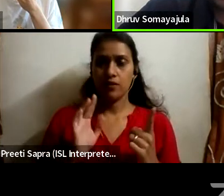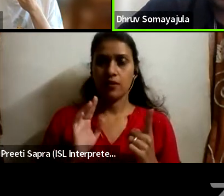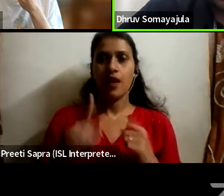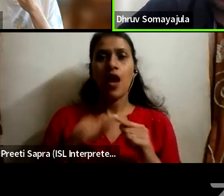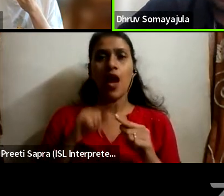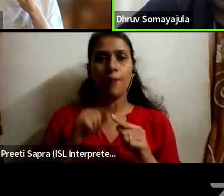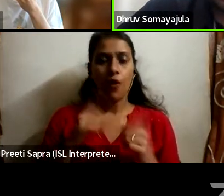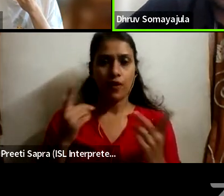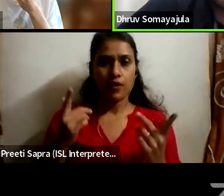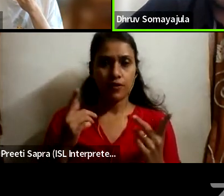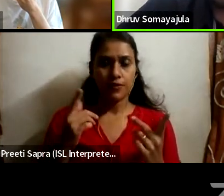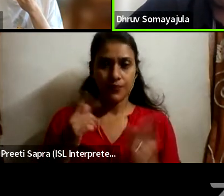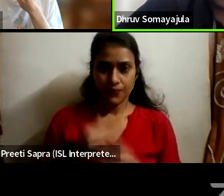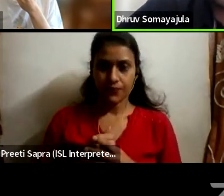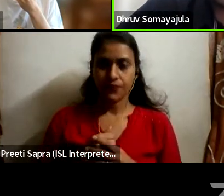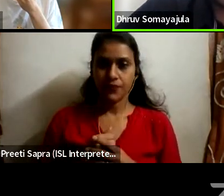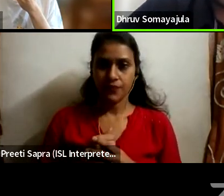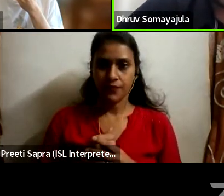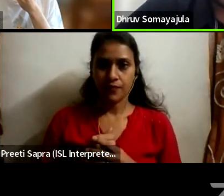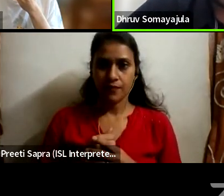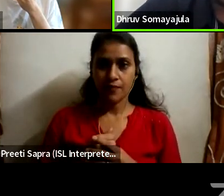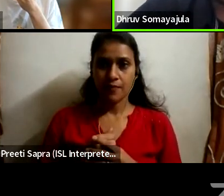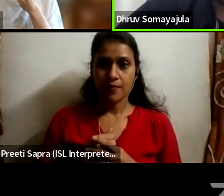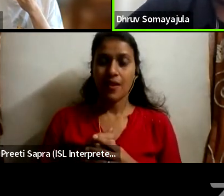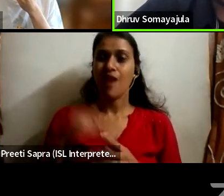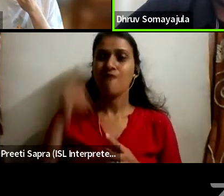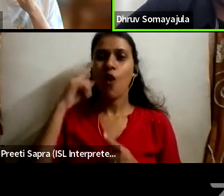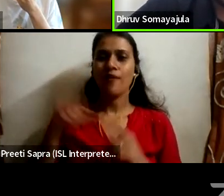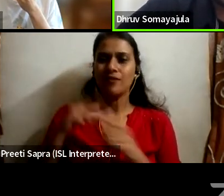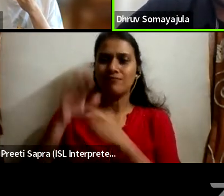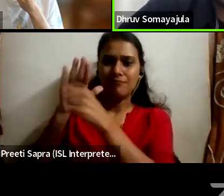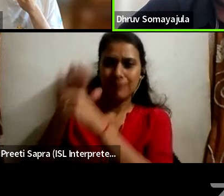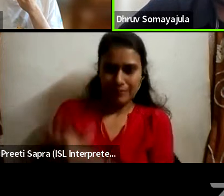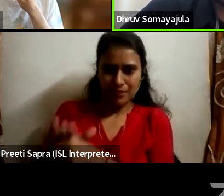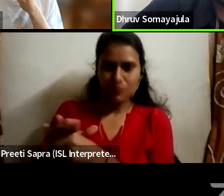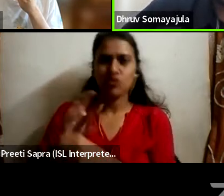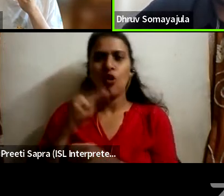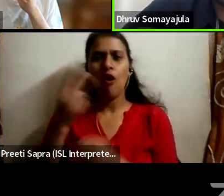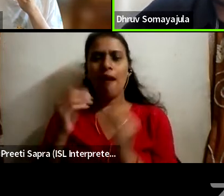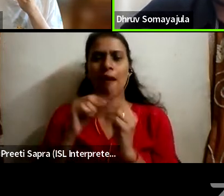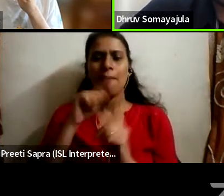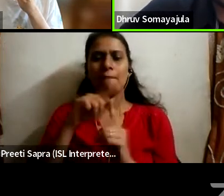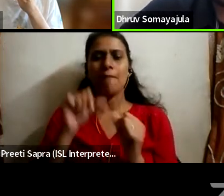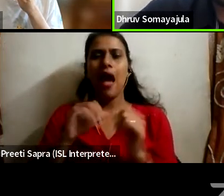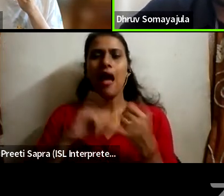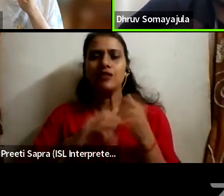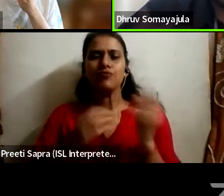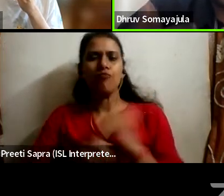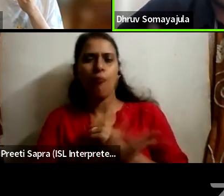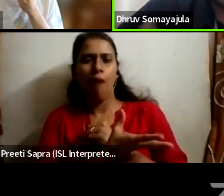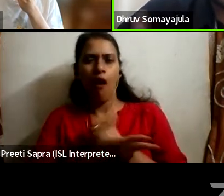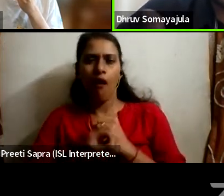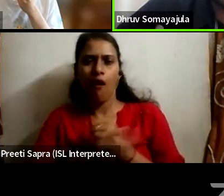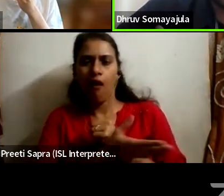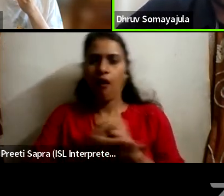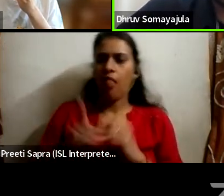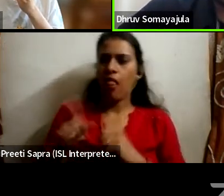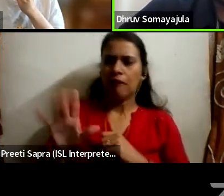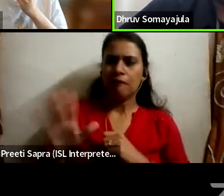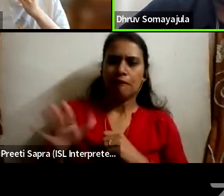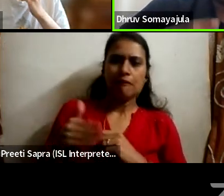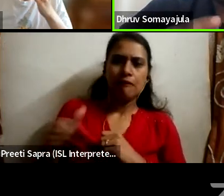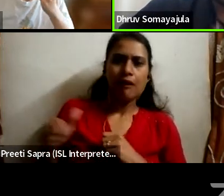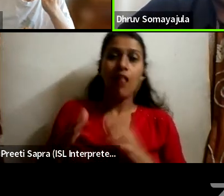one, the issue of bias or discrimination is not the same as the issue of taking in the